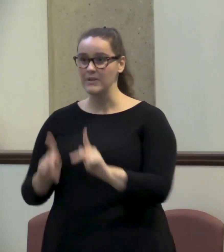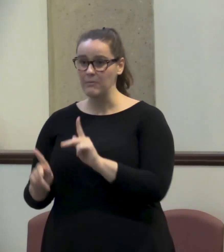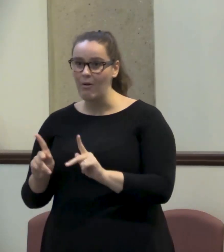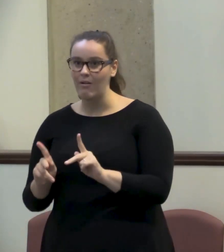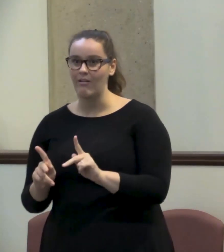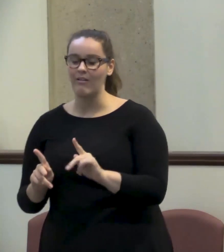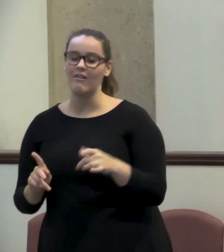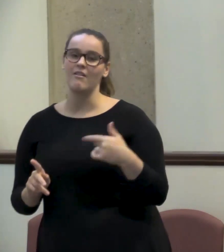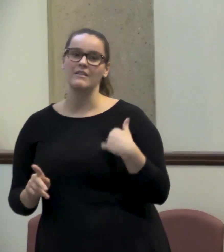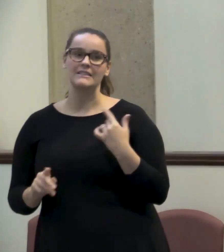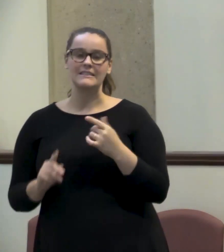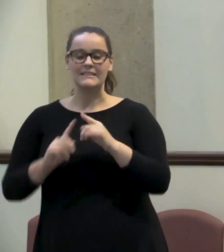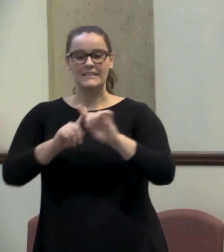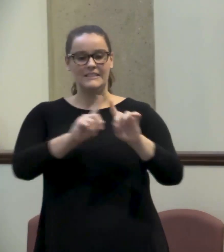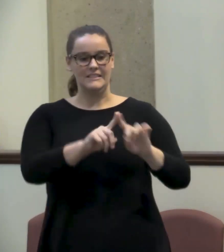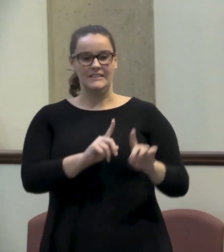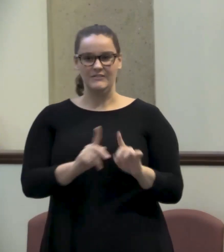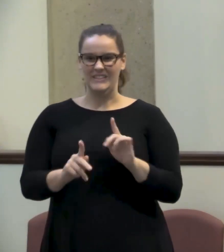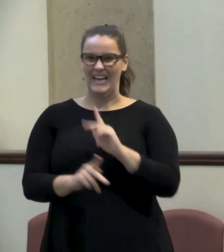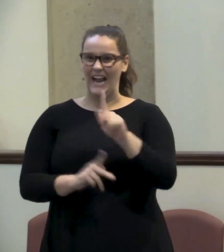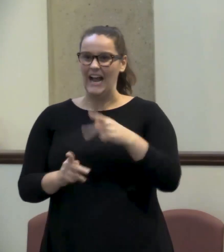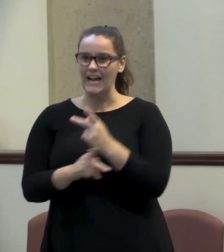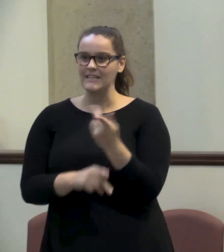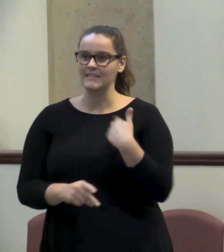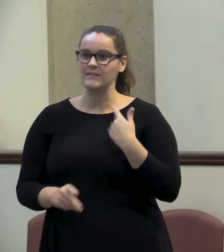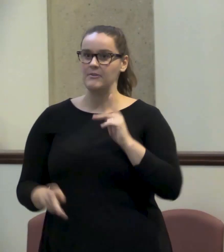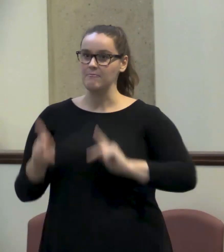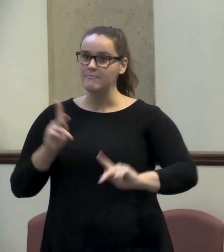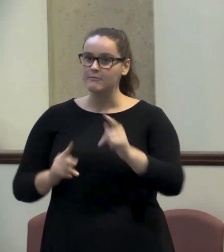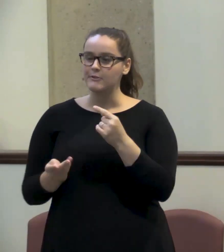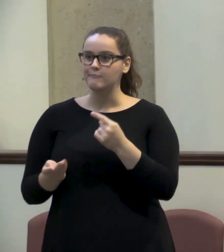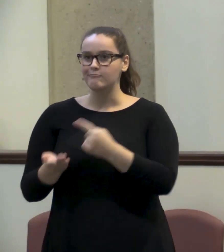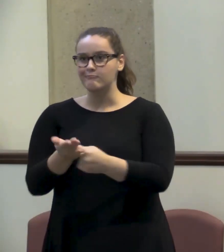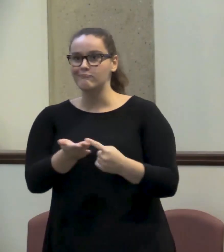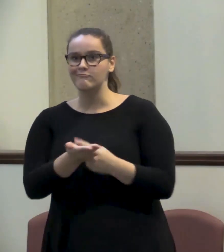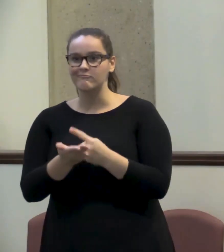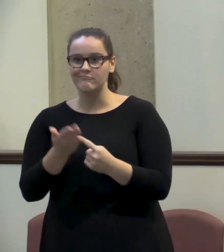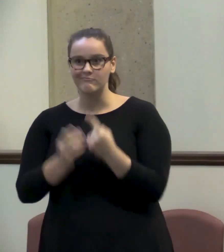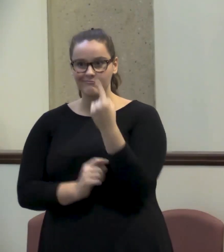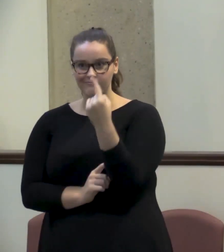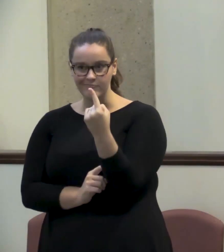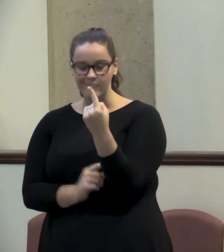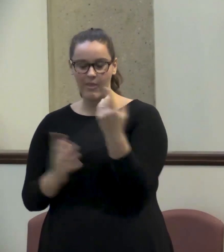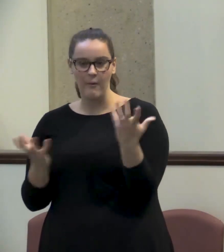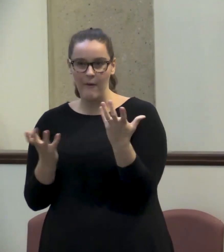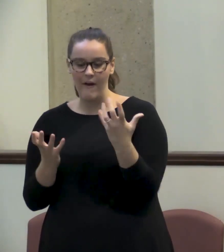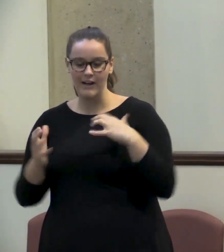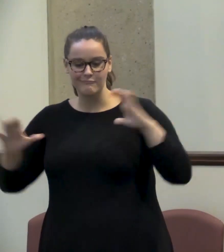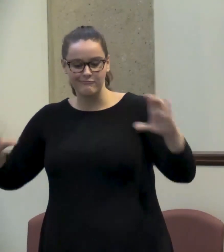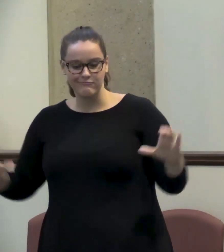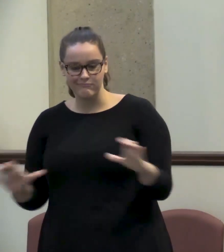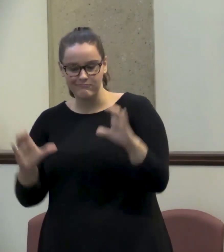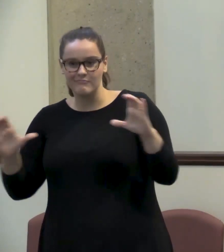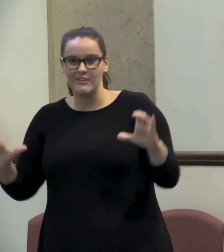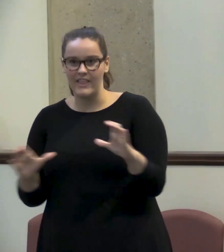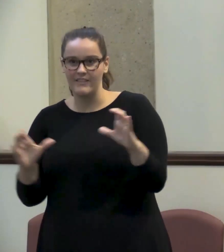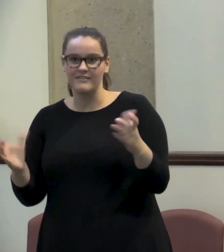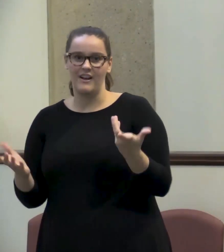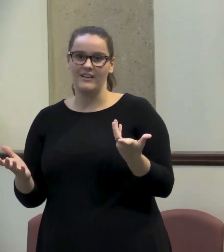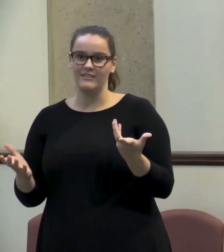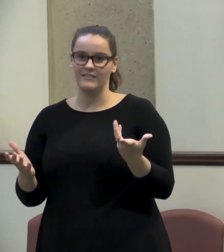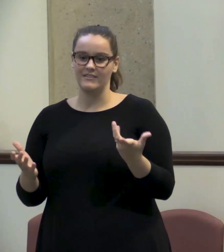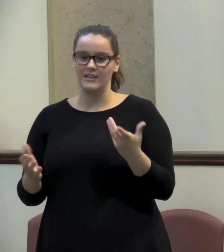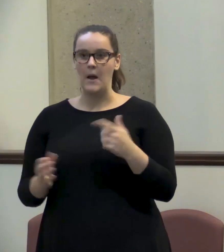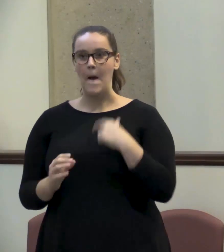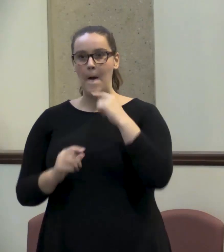movement, different parts of our county and our country, talking about what they've done, what climate change has done in their lives, and what